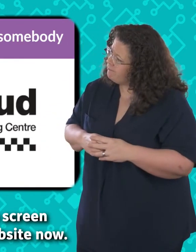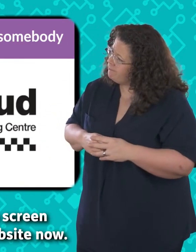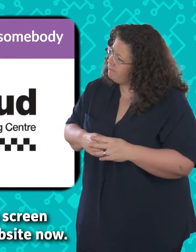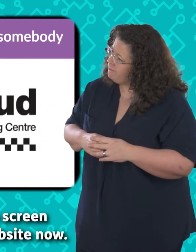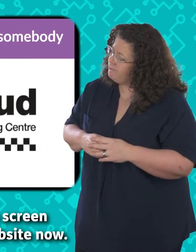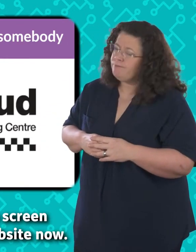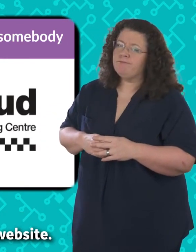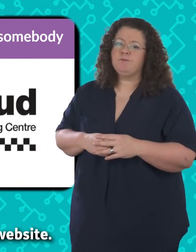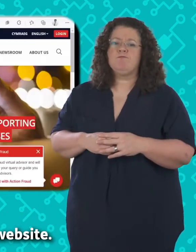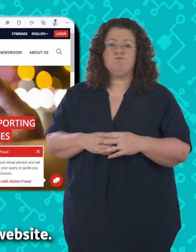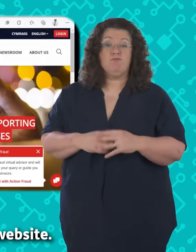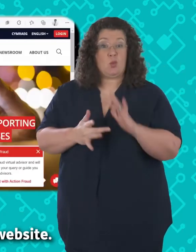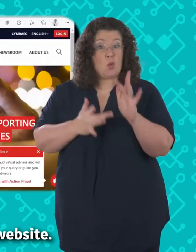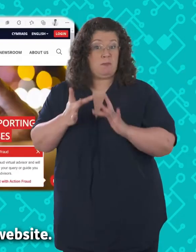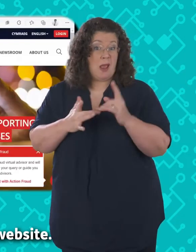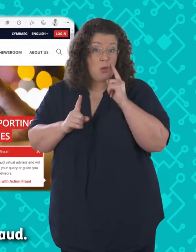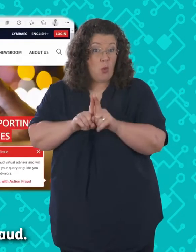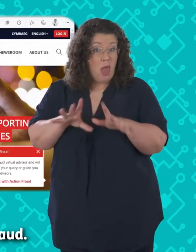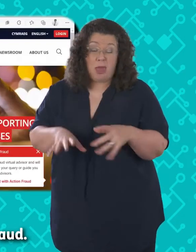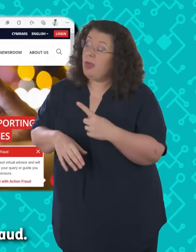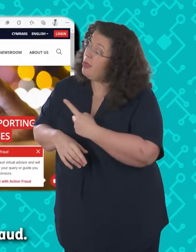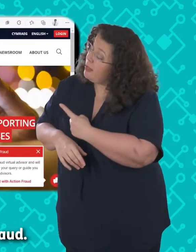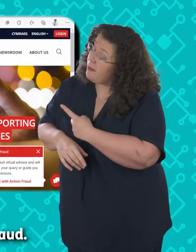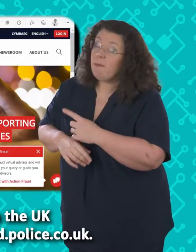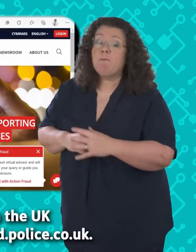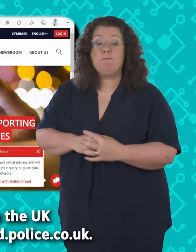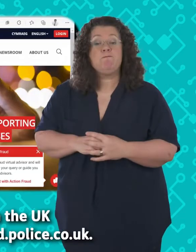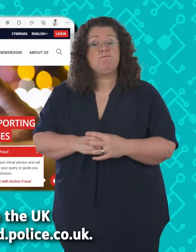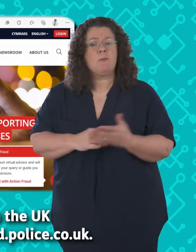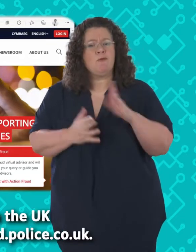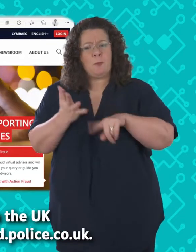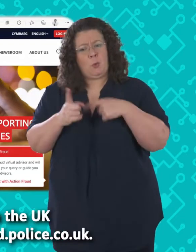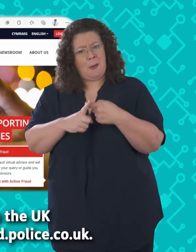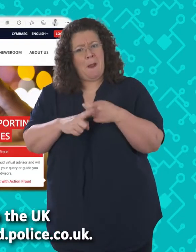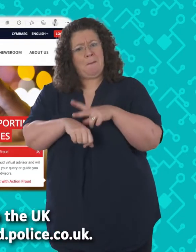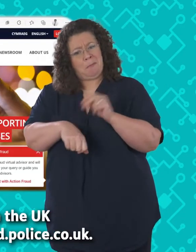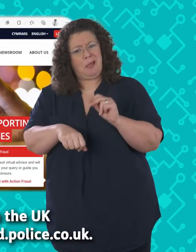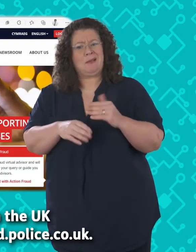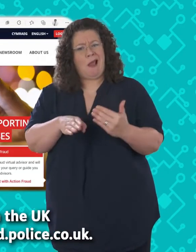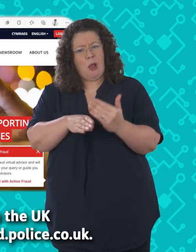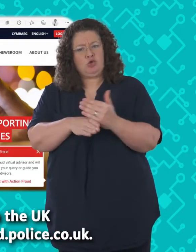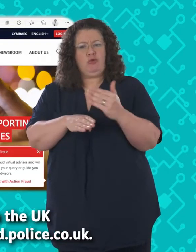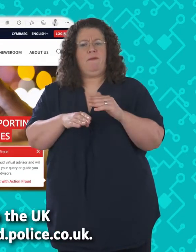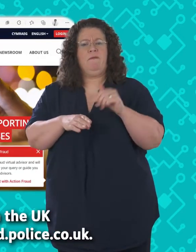now. This is their website, Action Fraud, and it's from the UK Police,